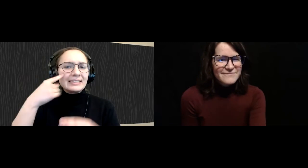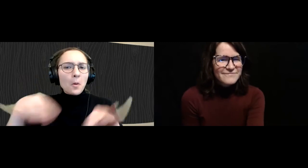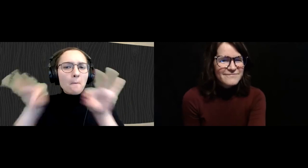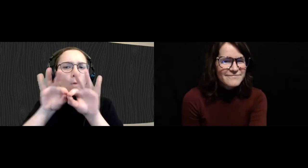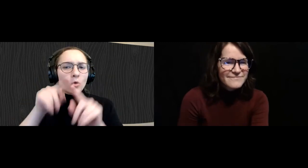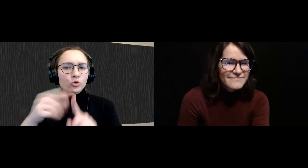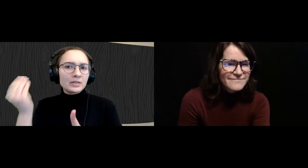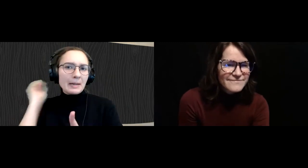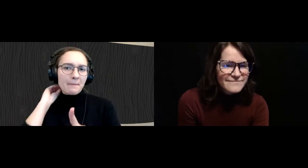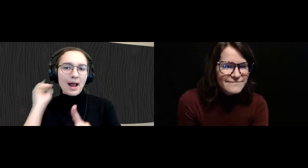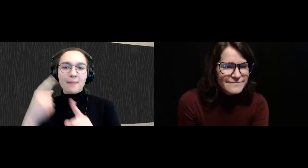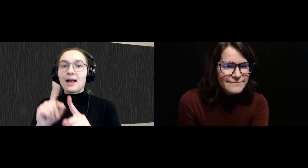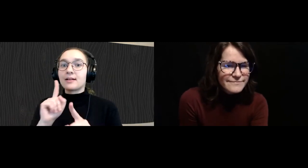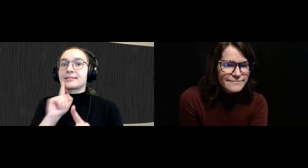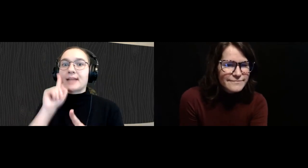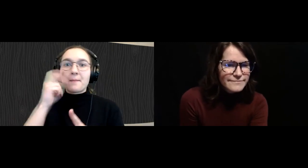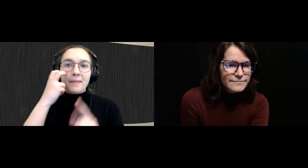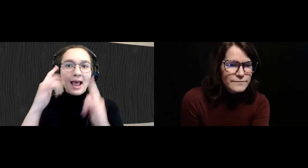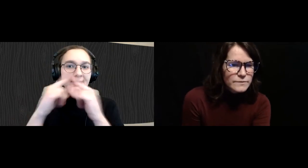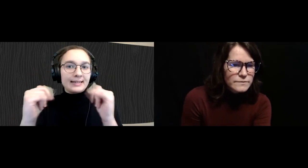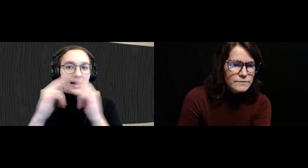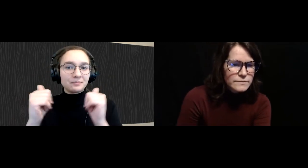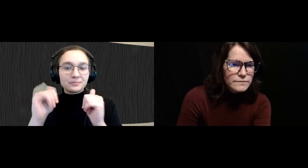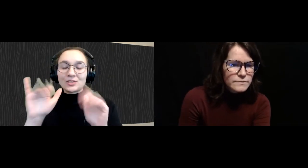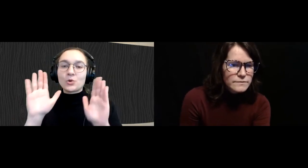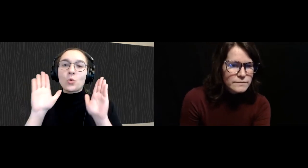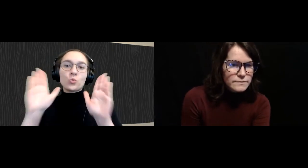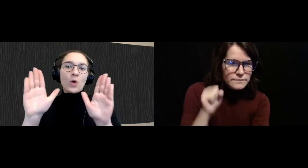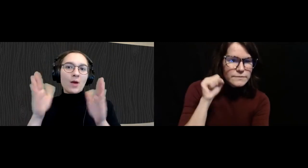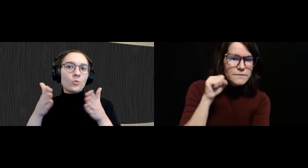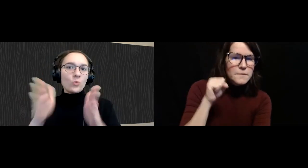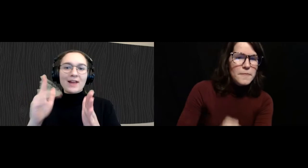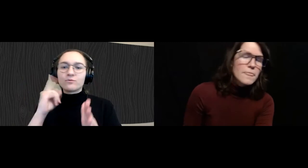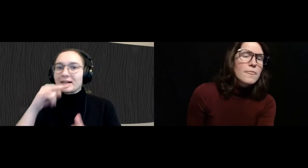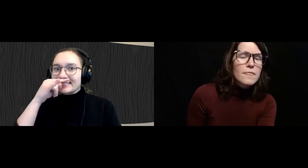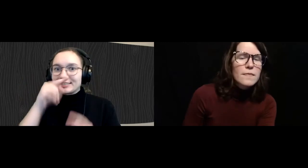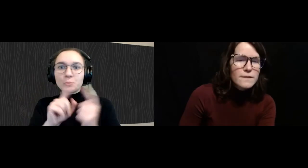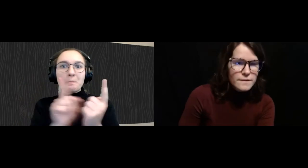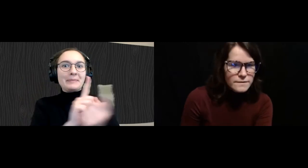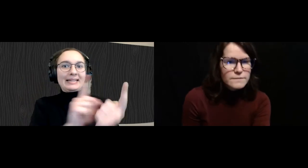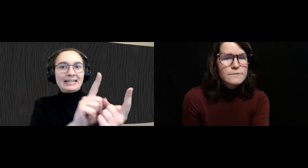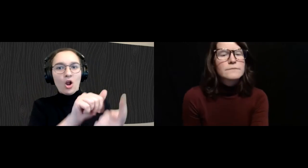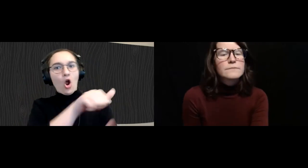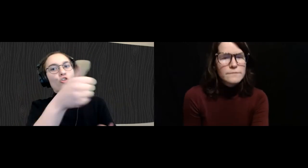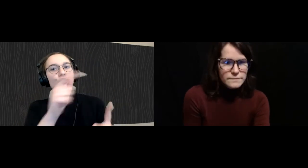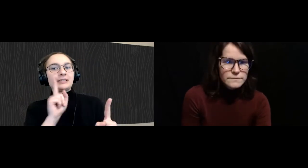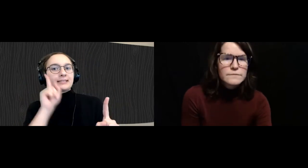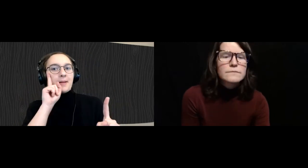Okay, thank you. And I think it's really important to keep in the back of your mind that deafblind camp is a great way for kids to